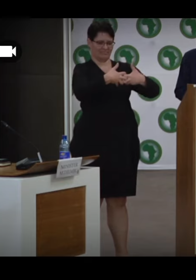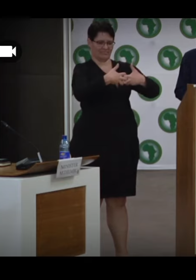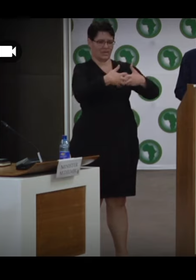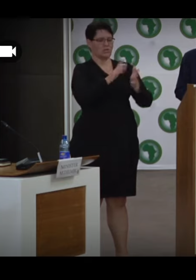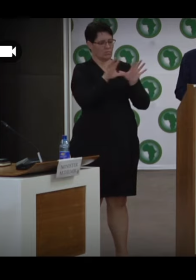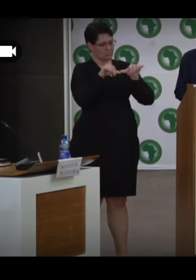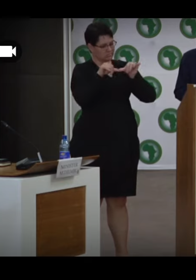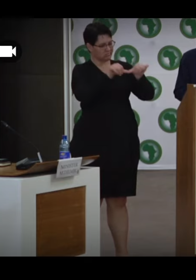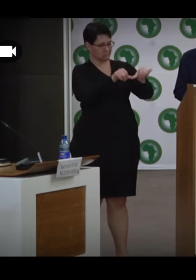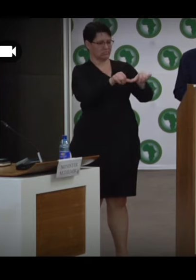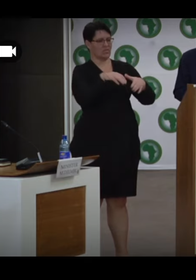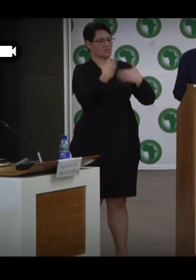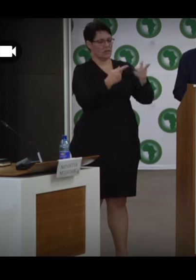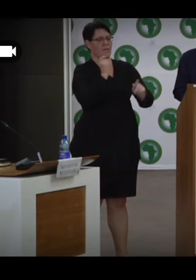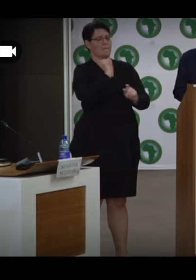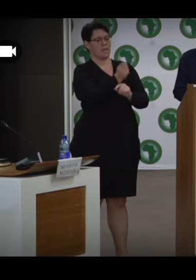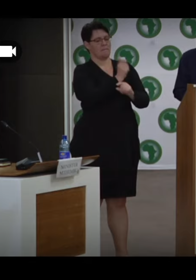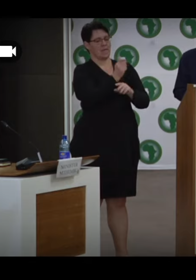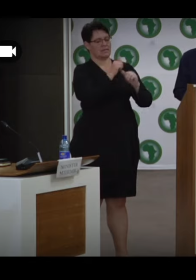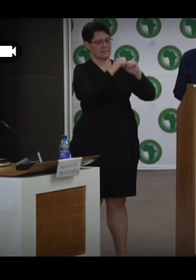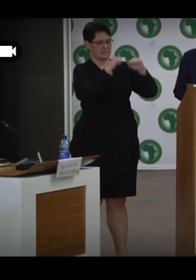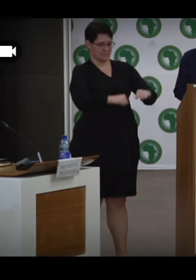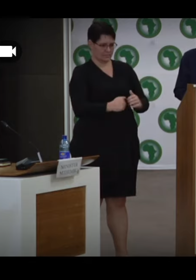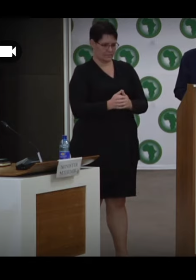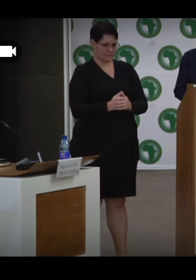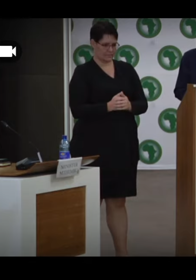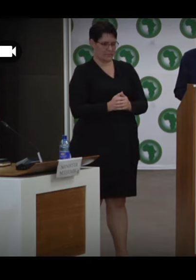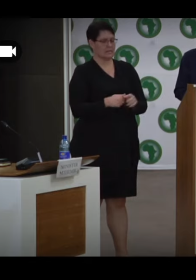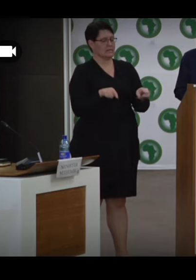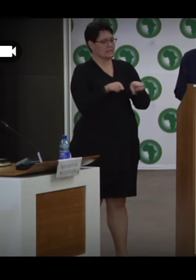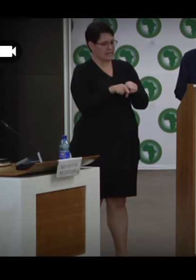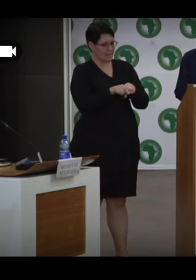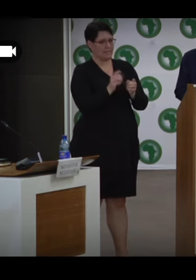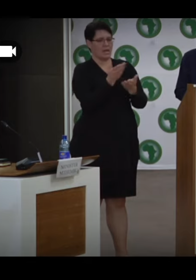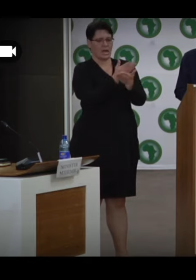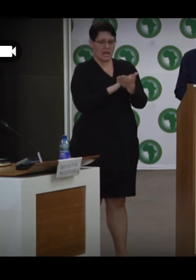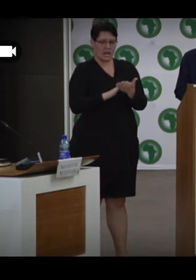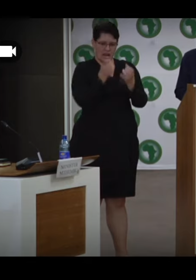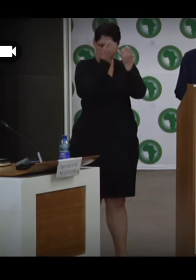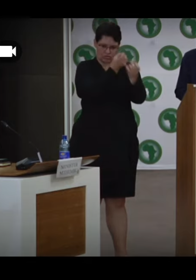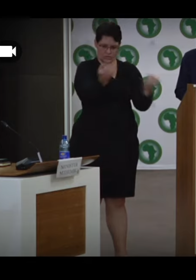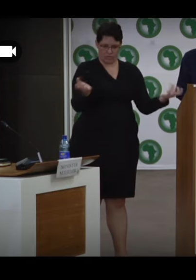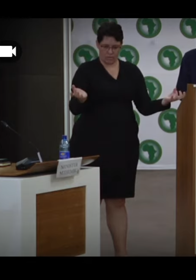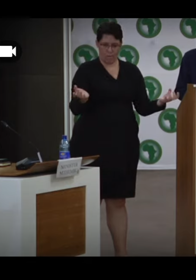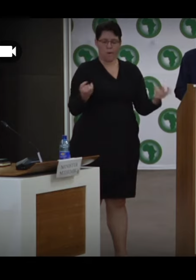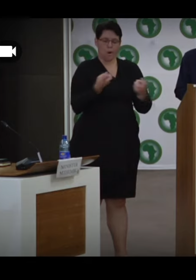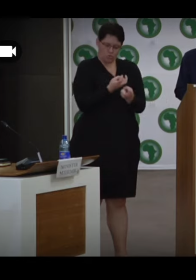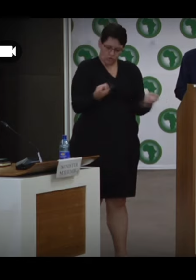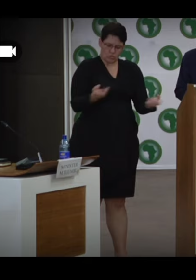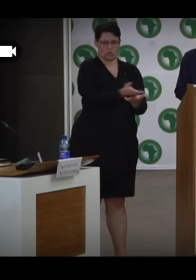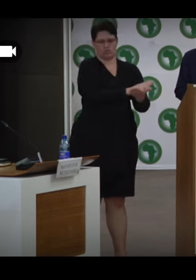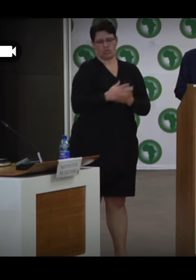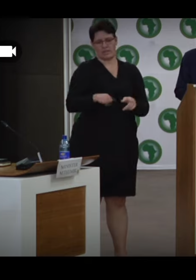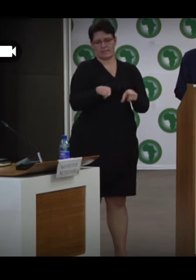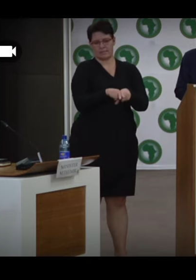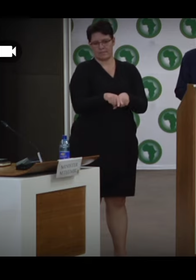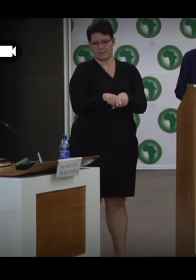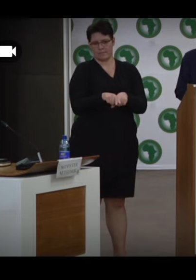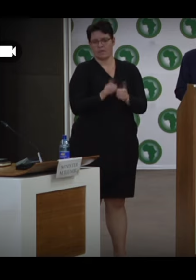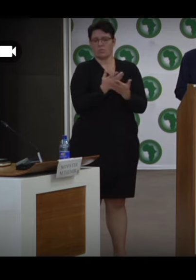ensuring continued functioning of the payment system, as well as sharing information and resources to